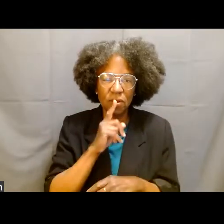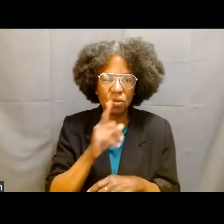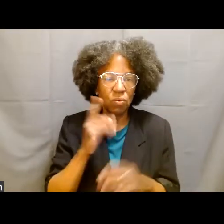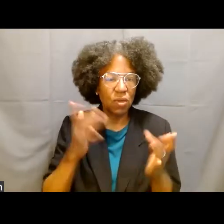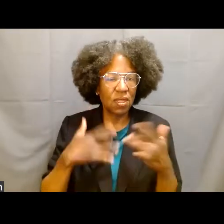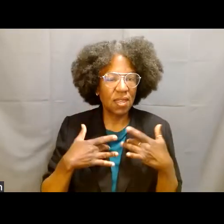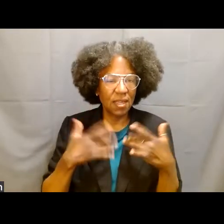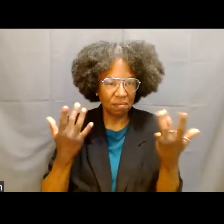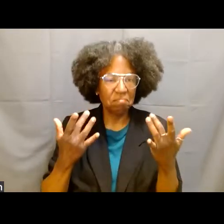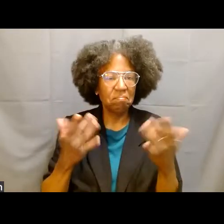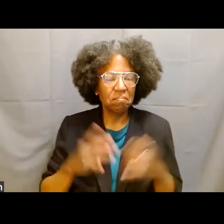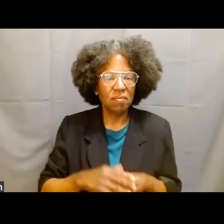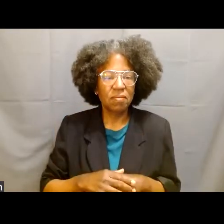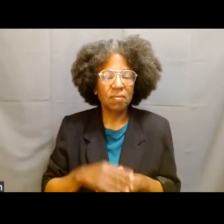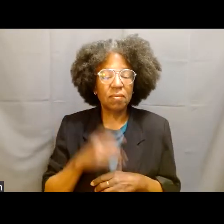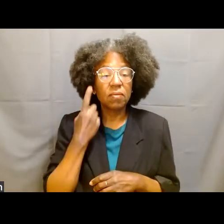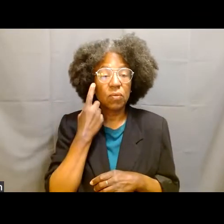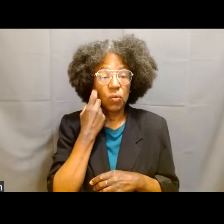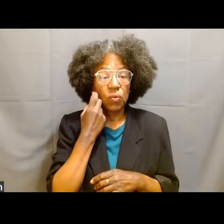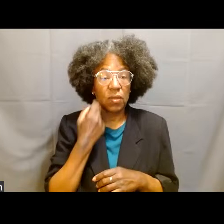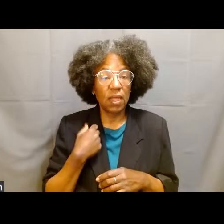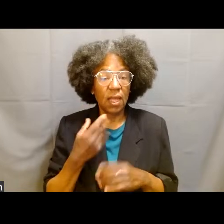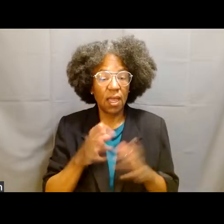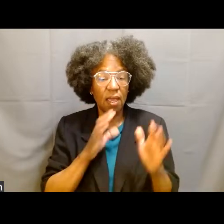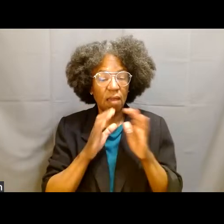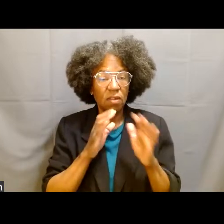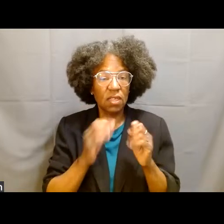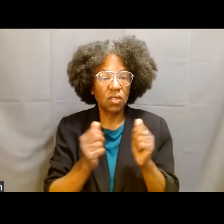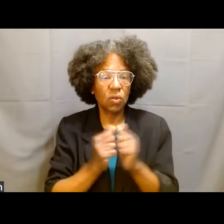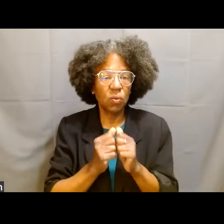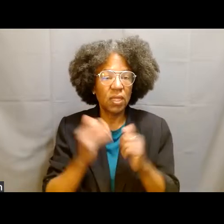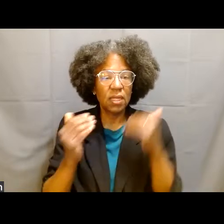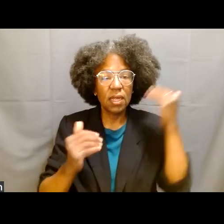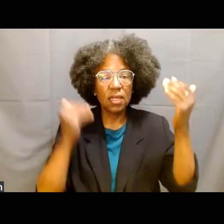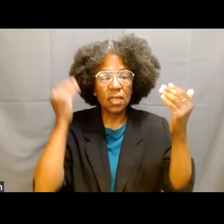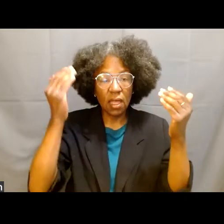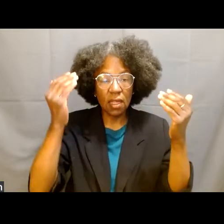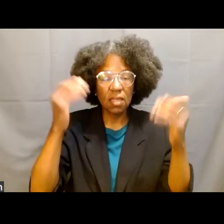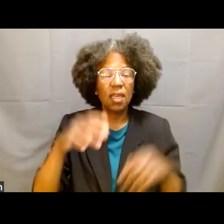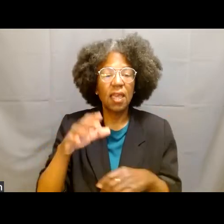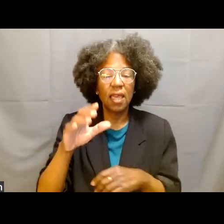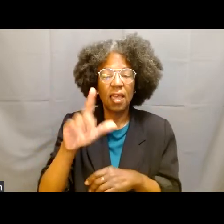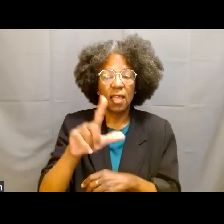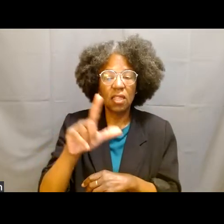I just recently had a conversation with an adult LGBTQ